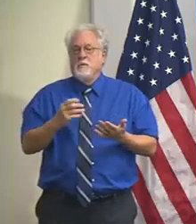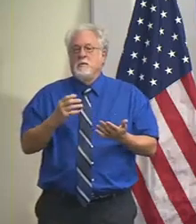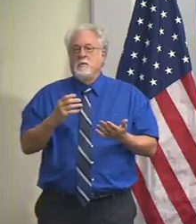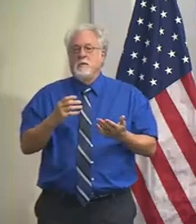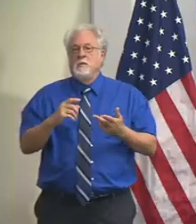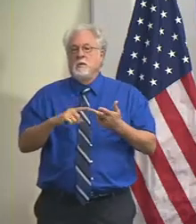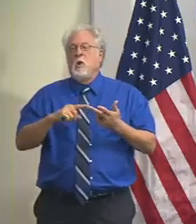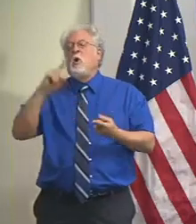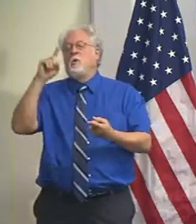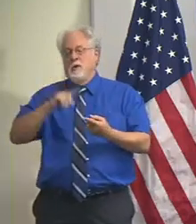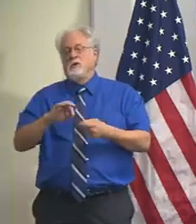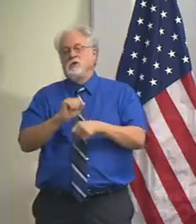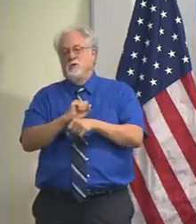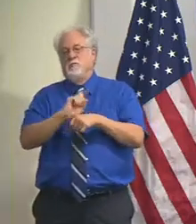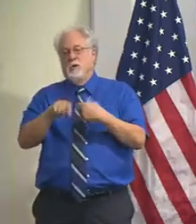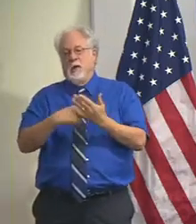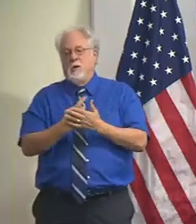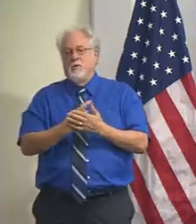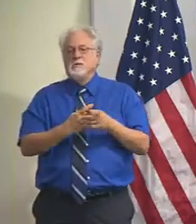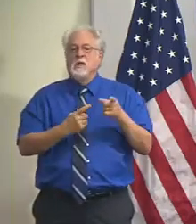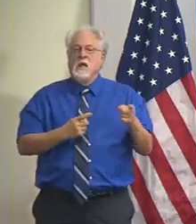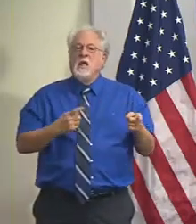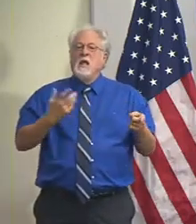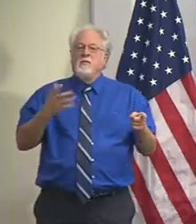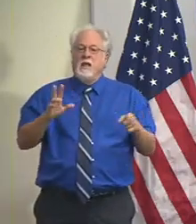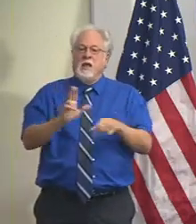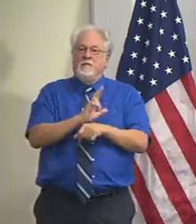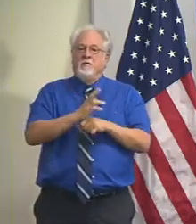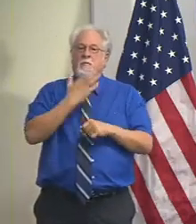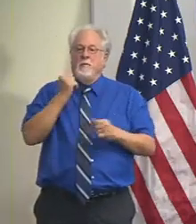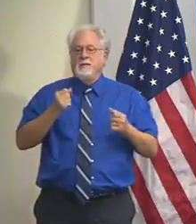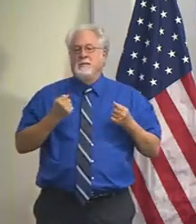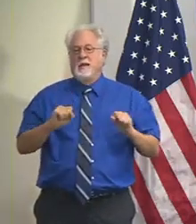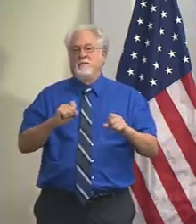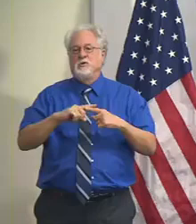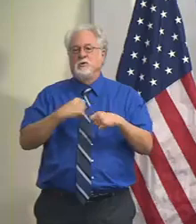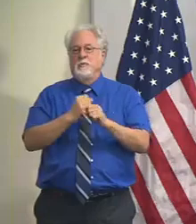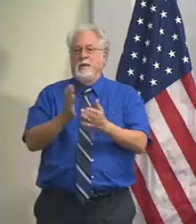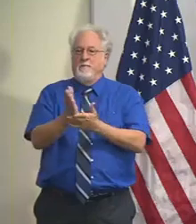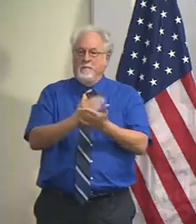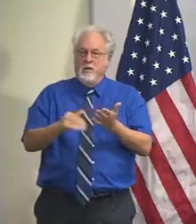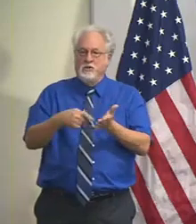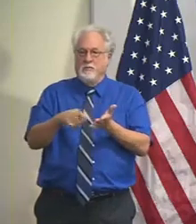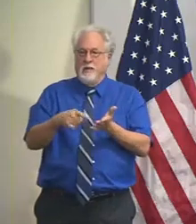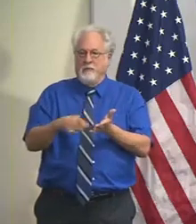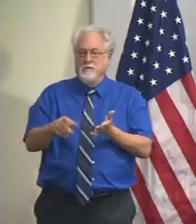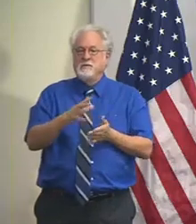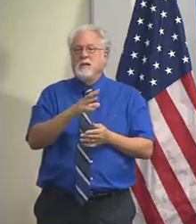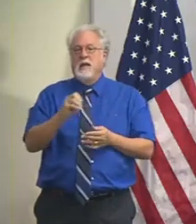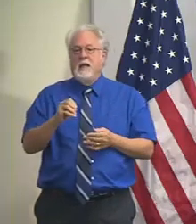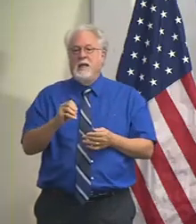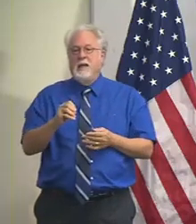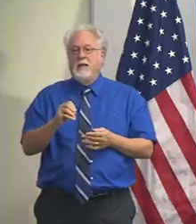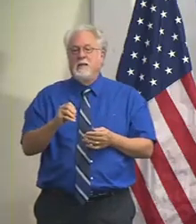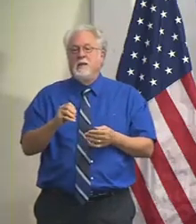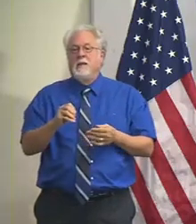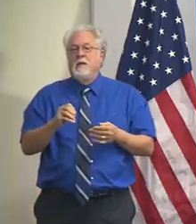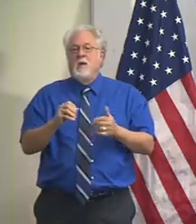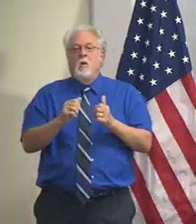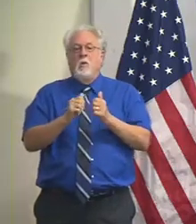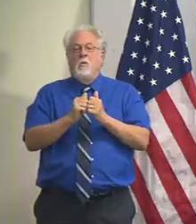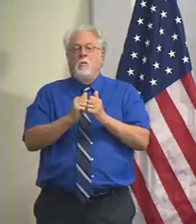or reduction in work hours, that they have used best efforts to make partial payments, and that absent some relief